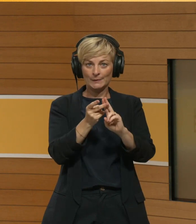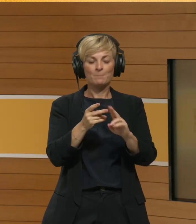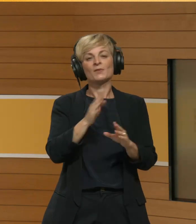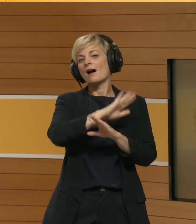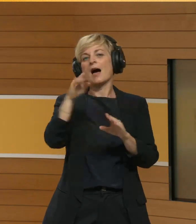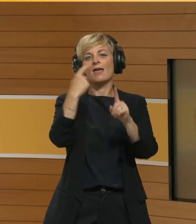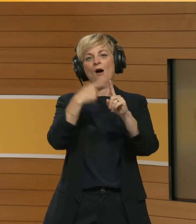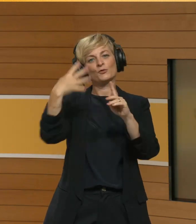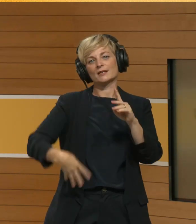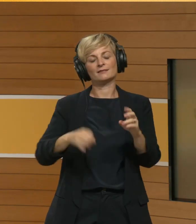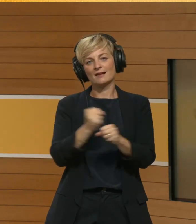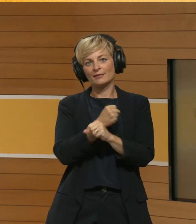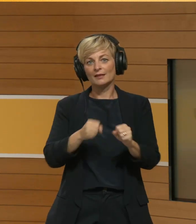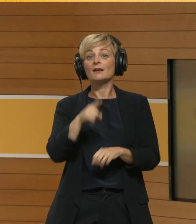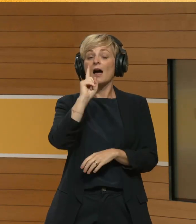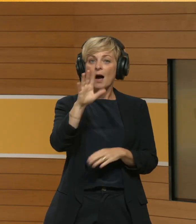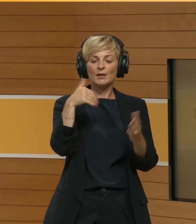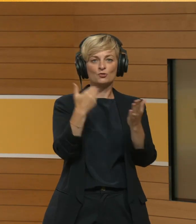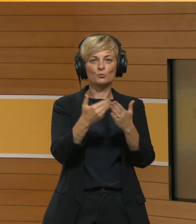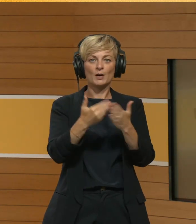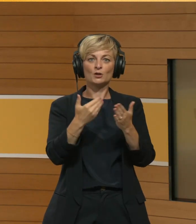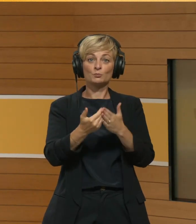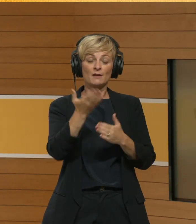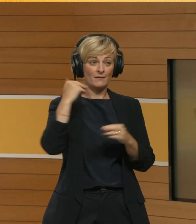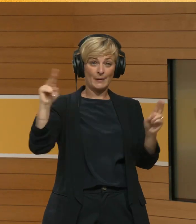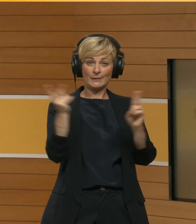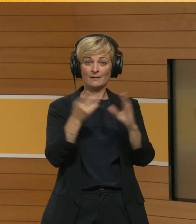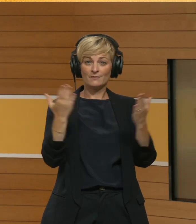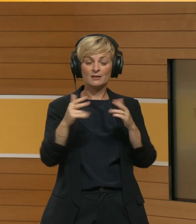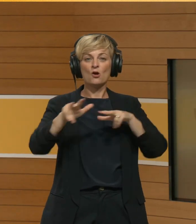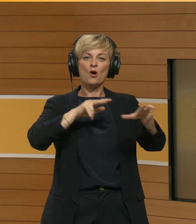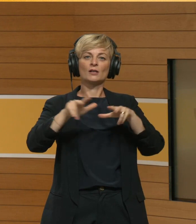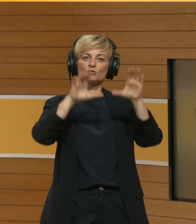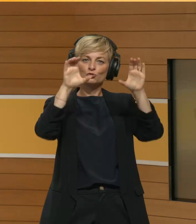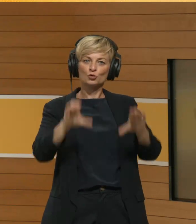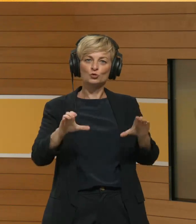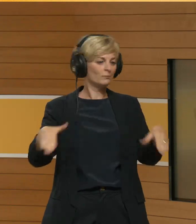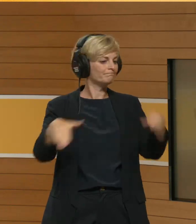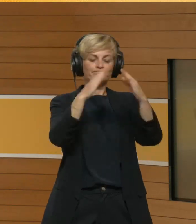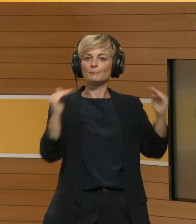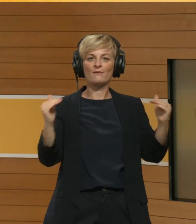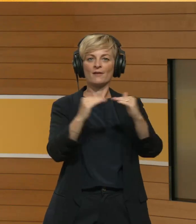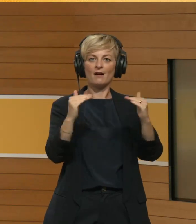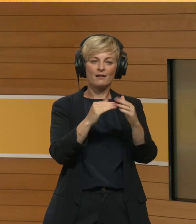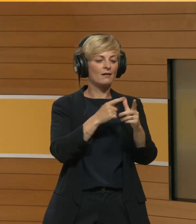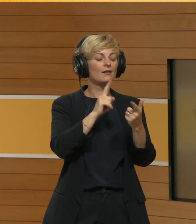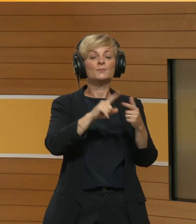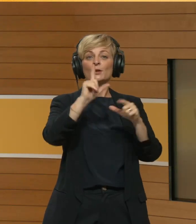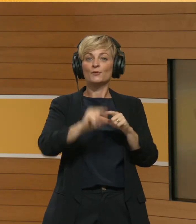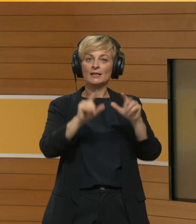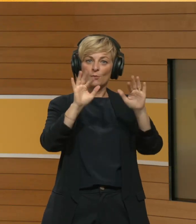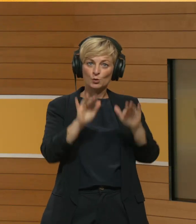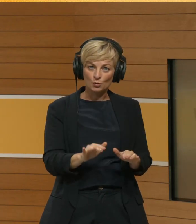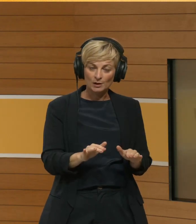organizational structures, much less bureaucracy than the average hospital, with a very much more engagement